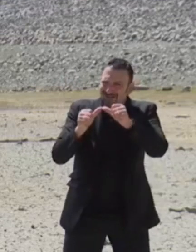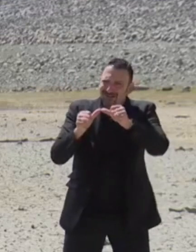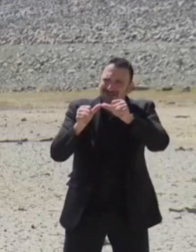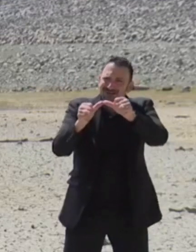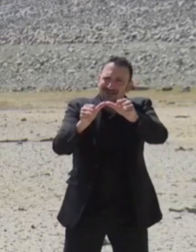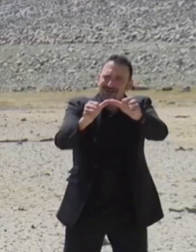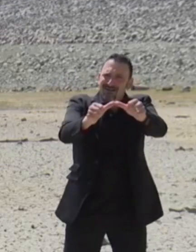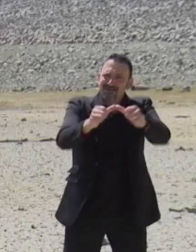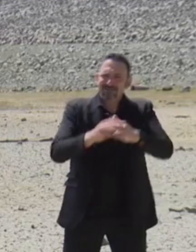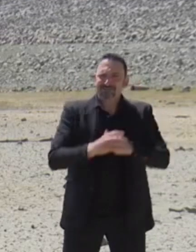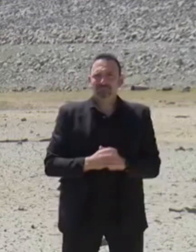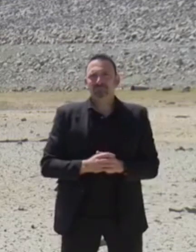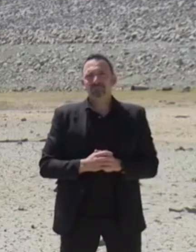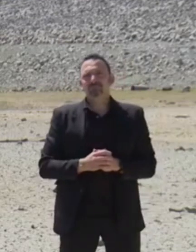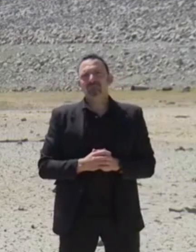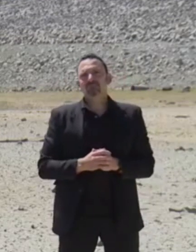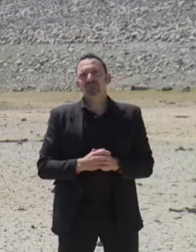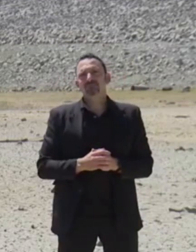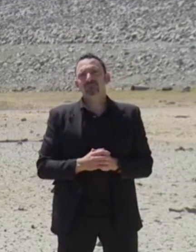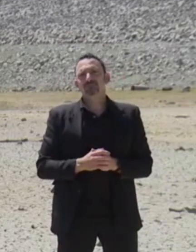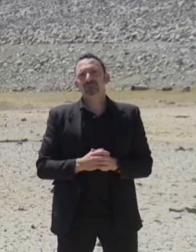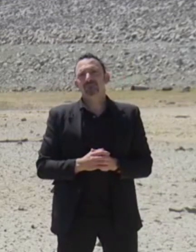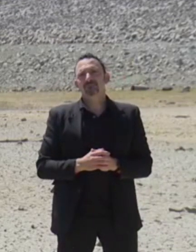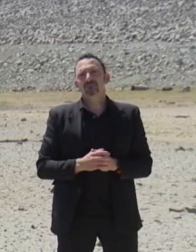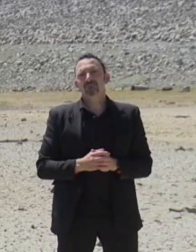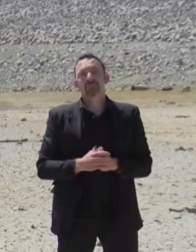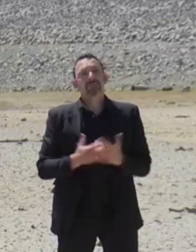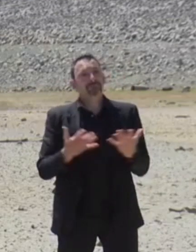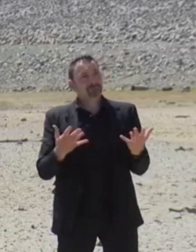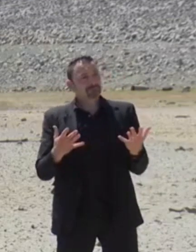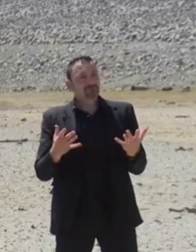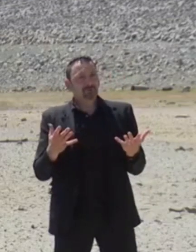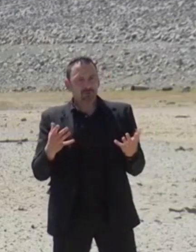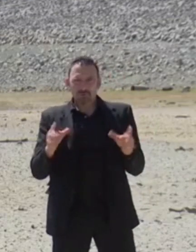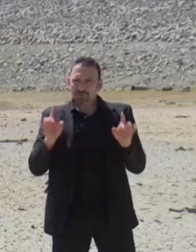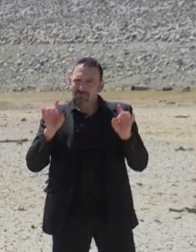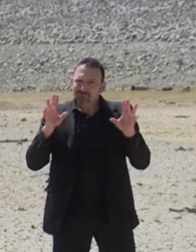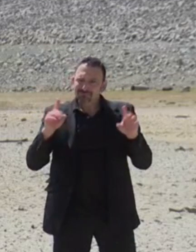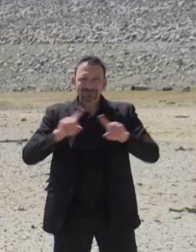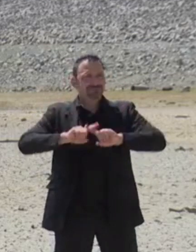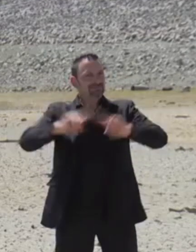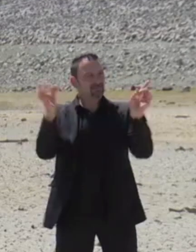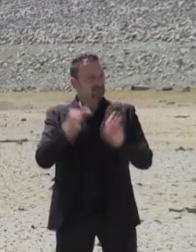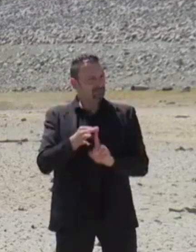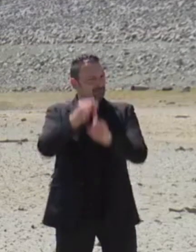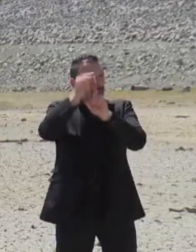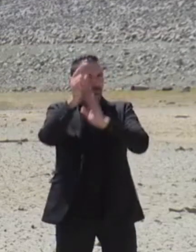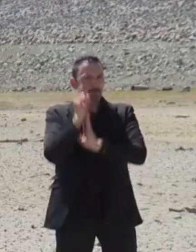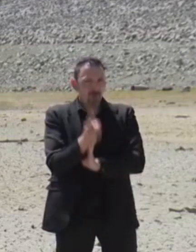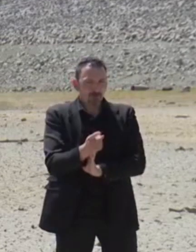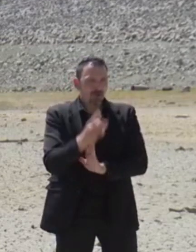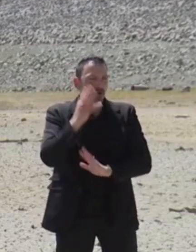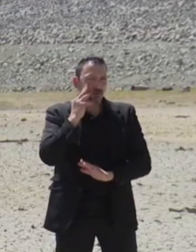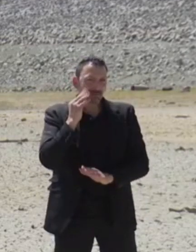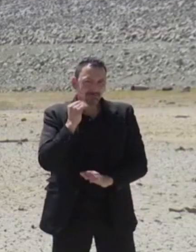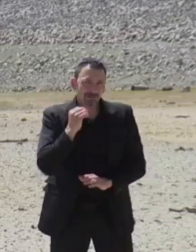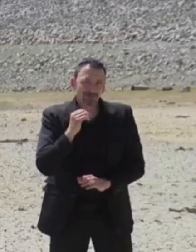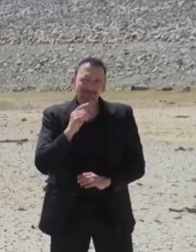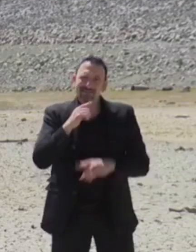our state. So we're in a remarkable moment. We're experiencing drought